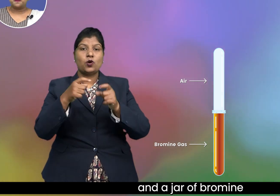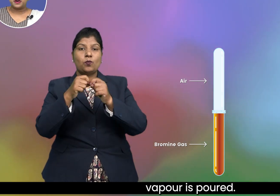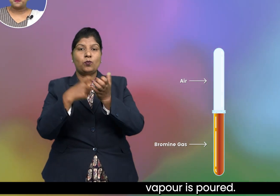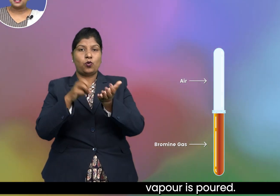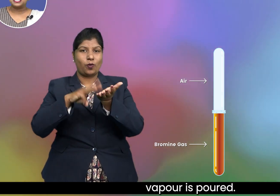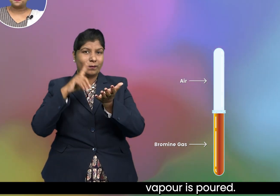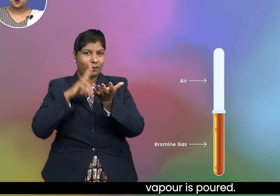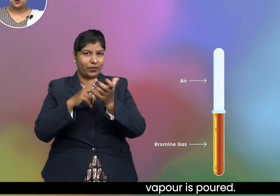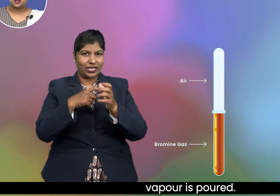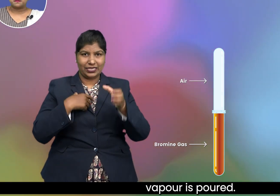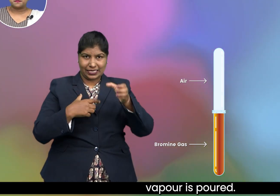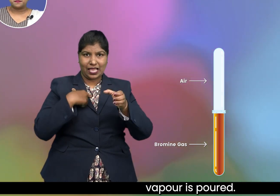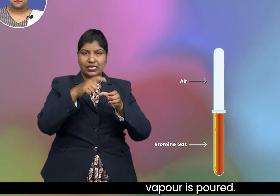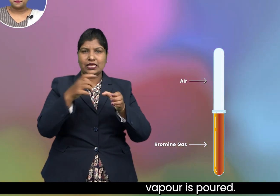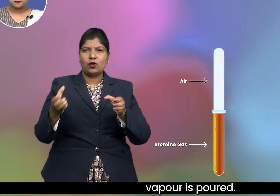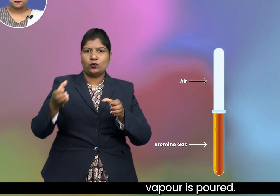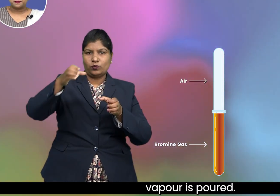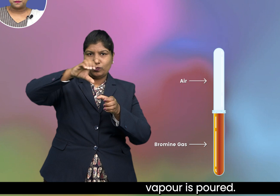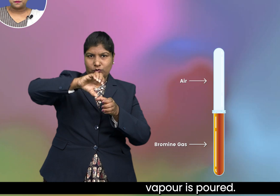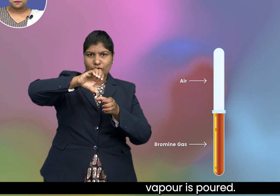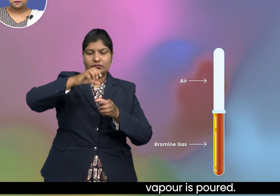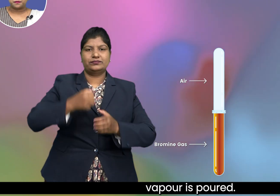bromine vapor is poured.